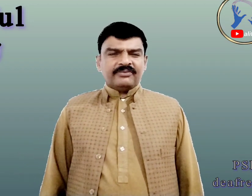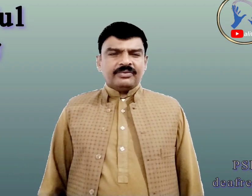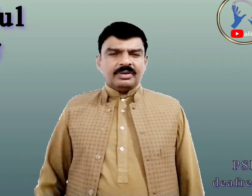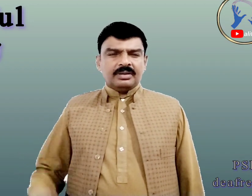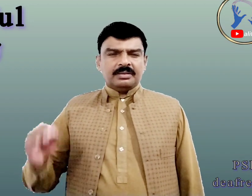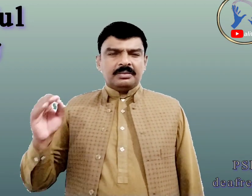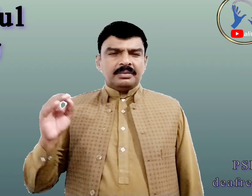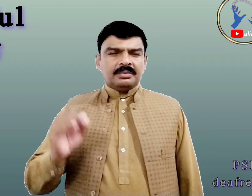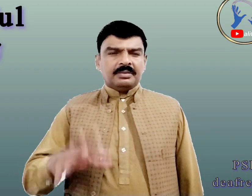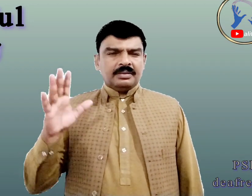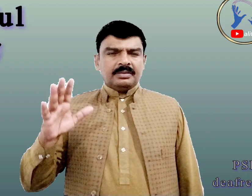harmful,